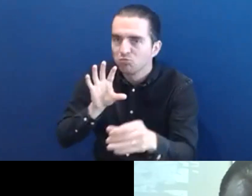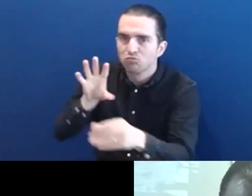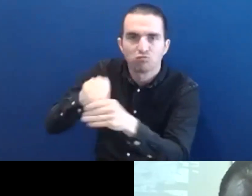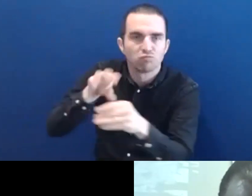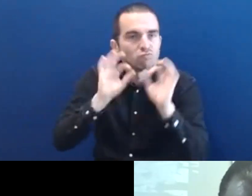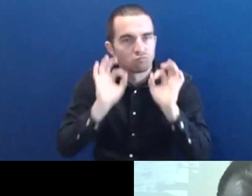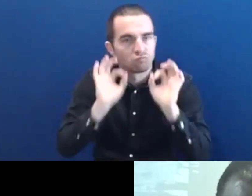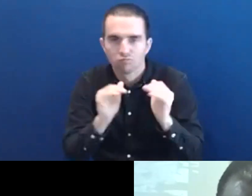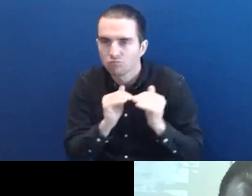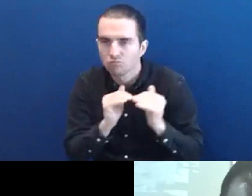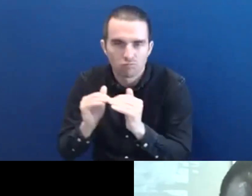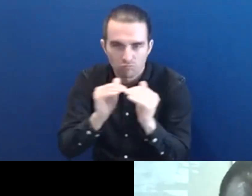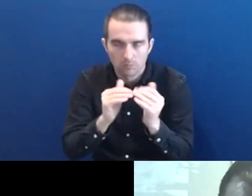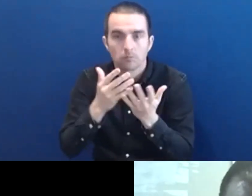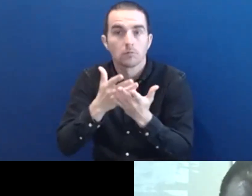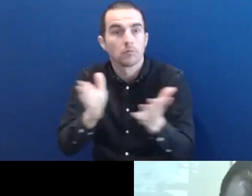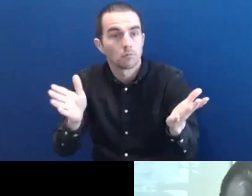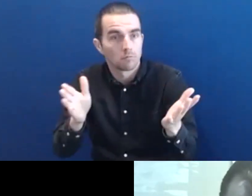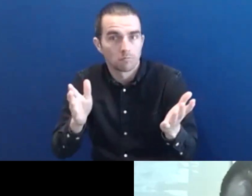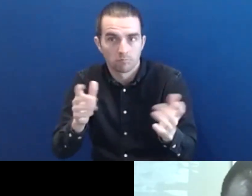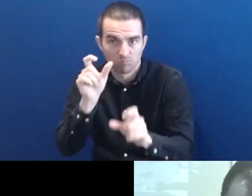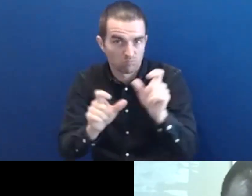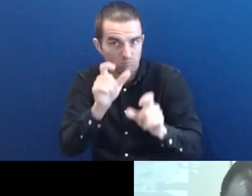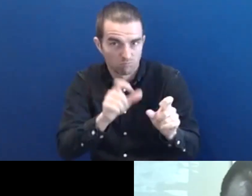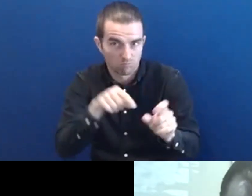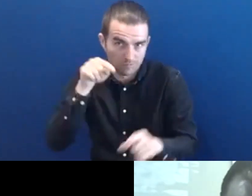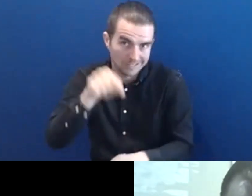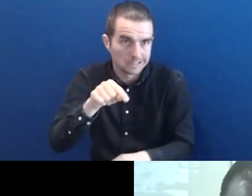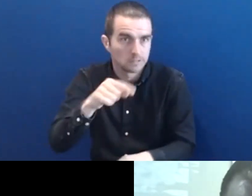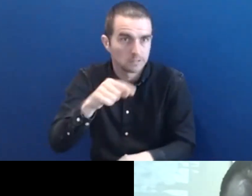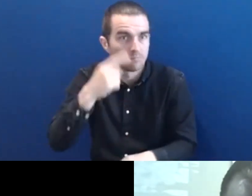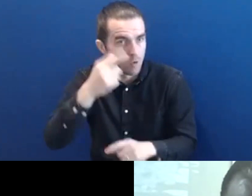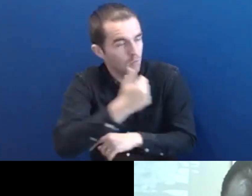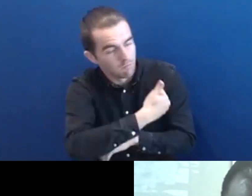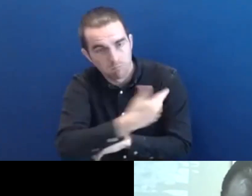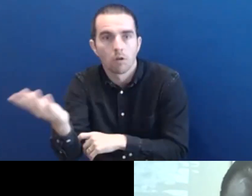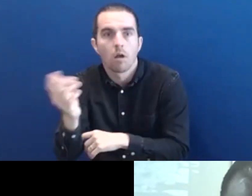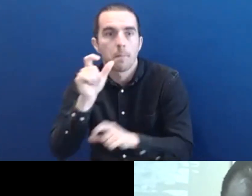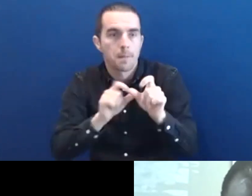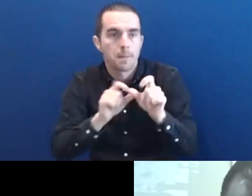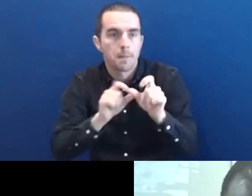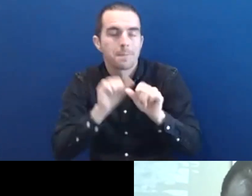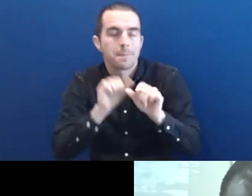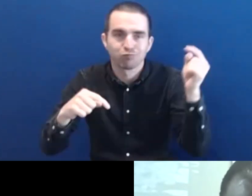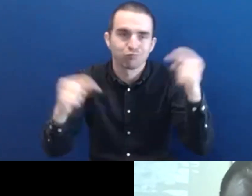we are working closely with the partners, as I mentioned before,